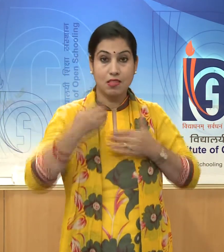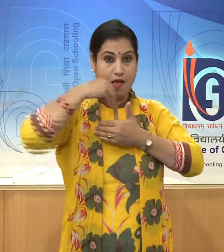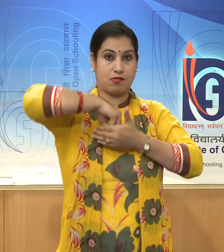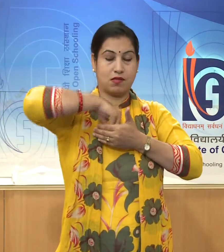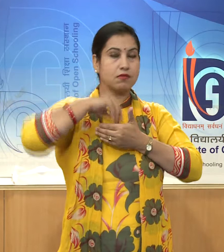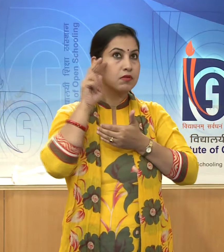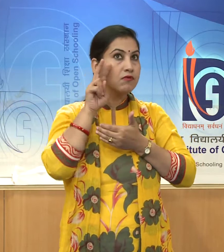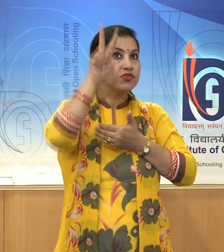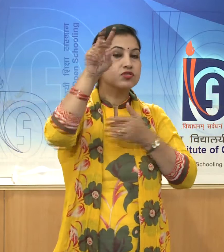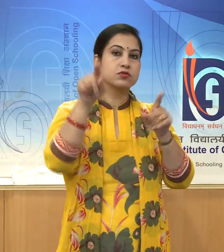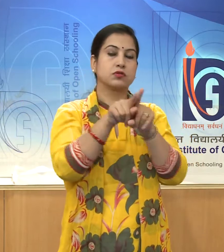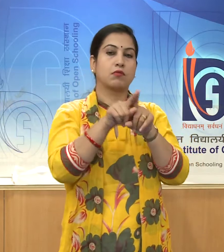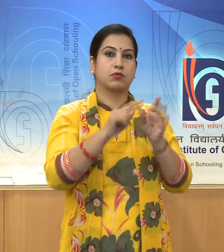inner vision.